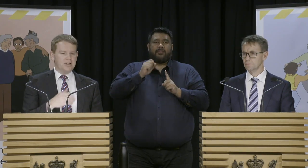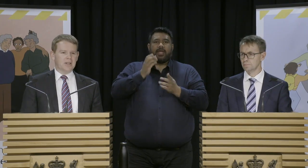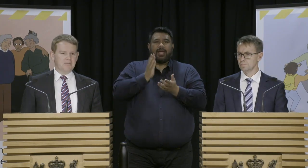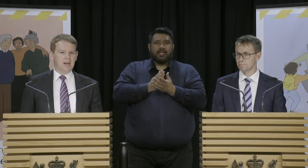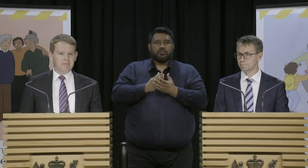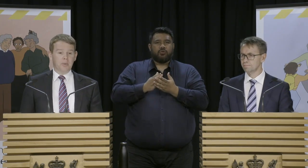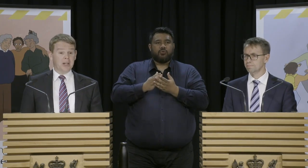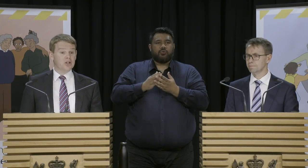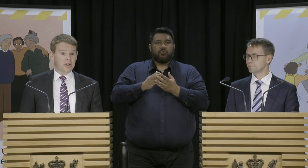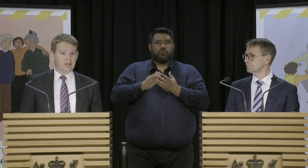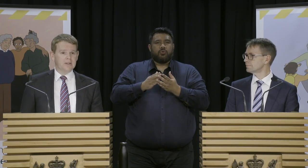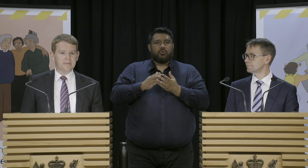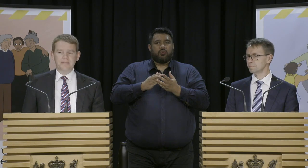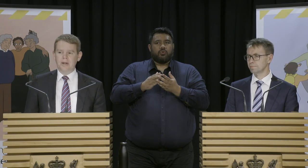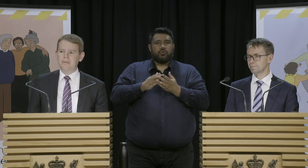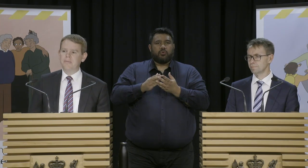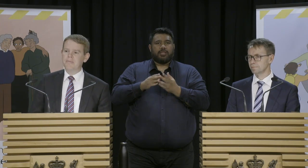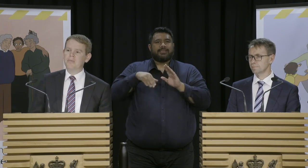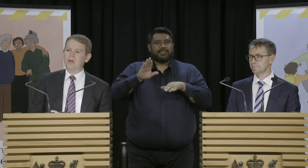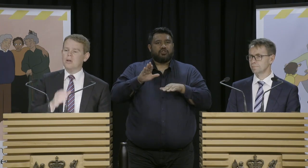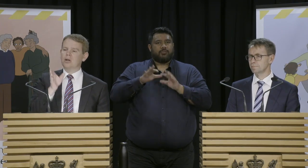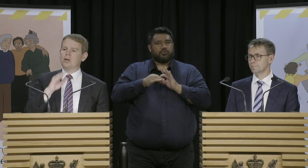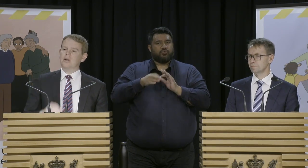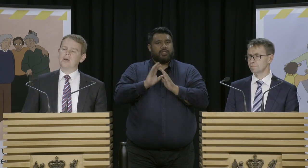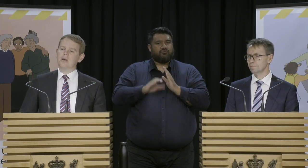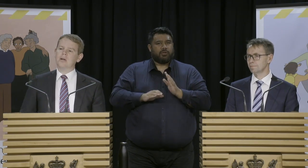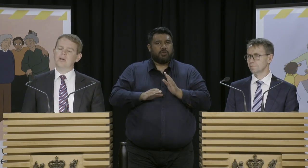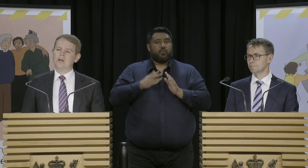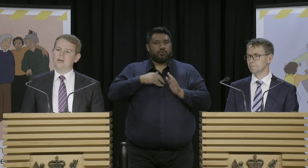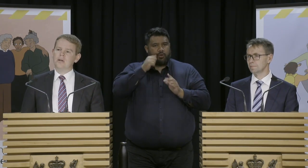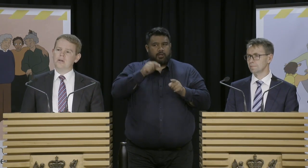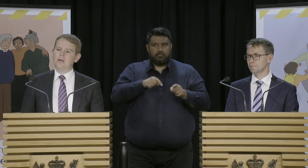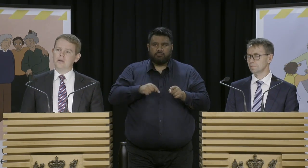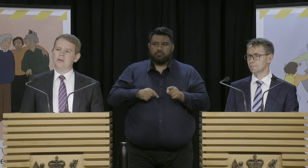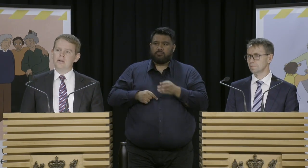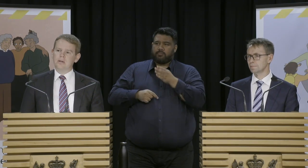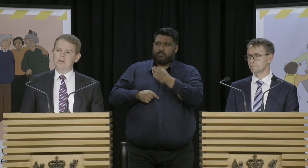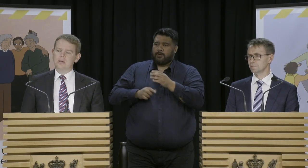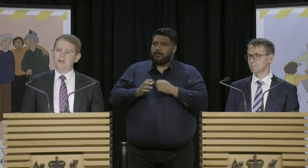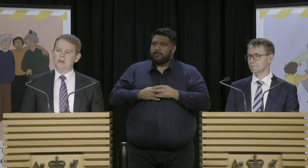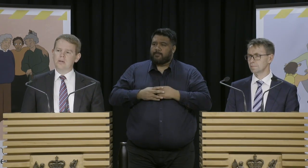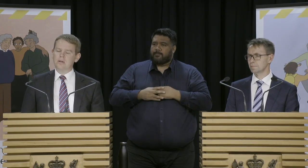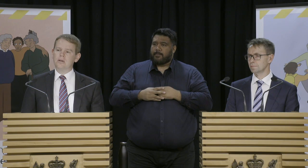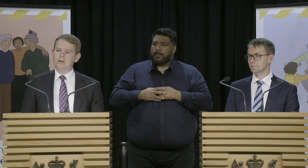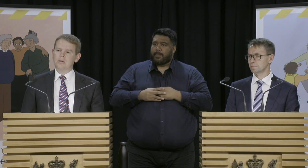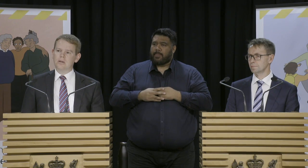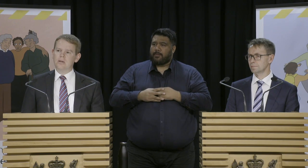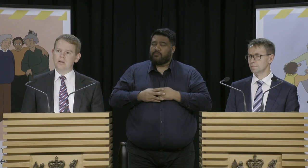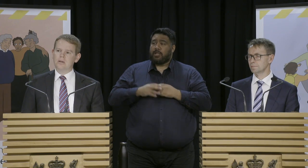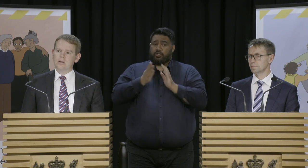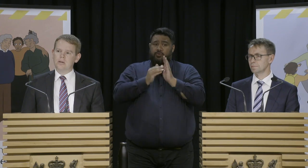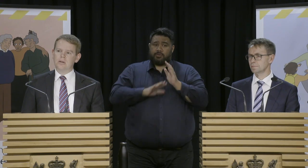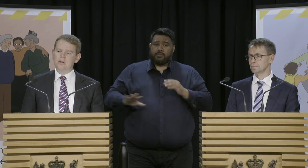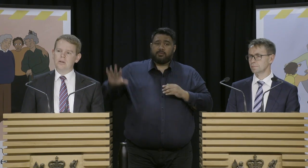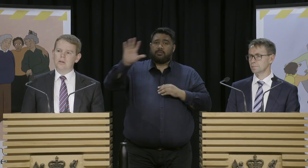yeah, I see. Yeah, but we can certainly do that. On the postcode lottery thing Joe was just talking about, obviously there are areas of the country where over 65s who are